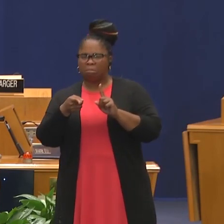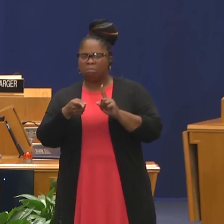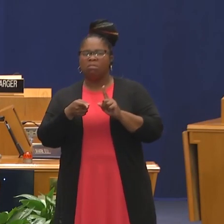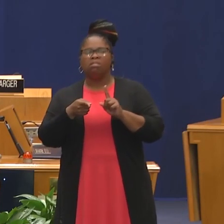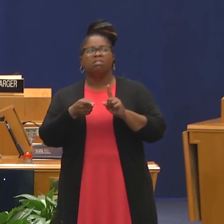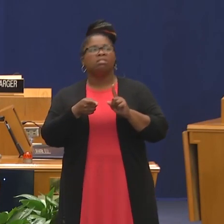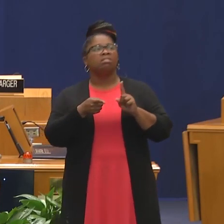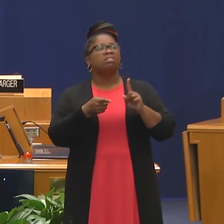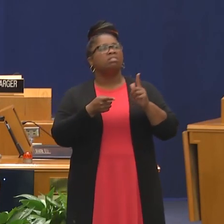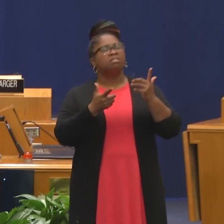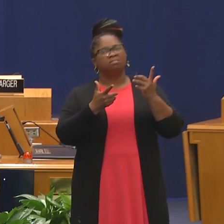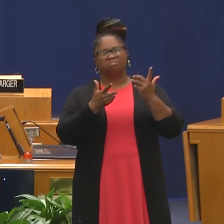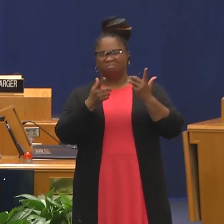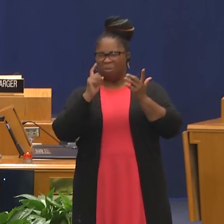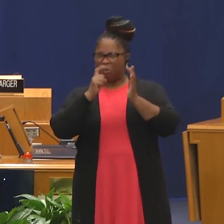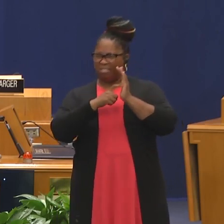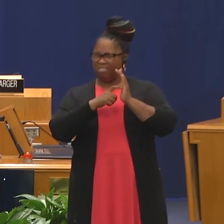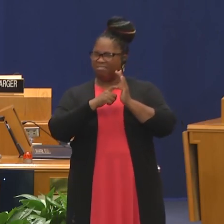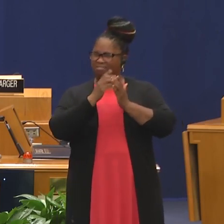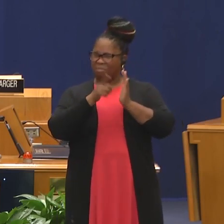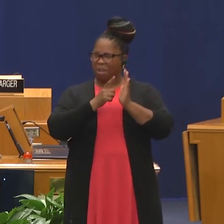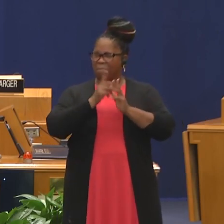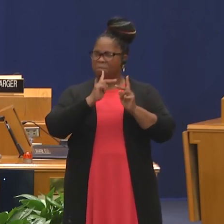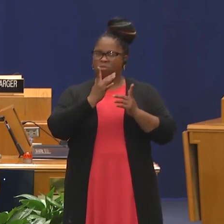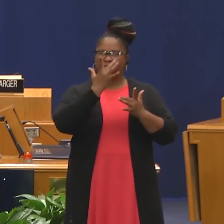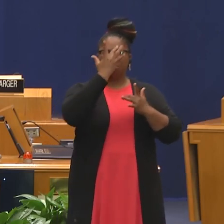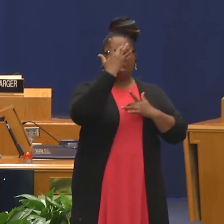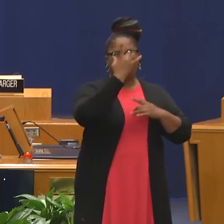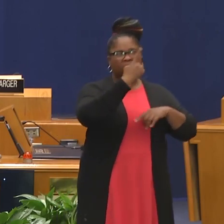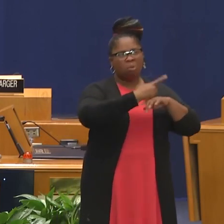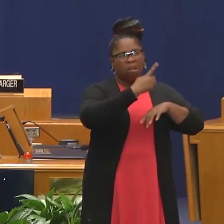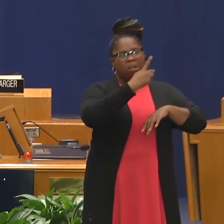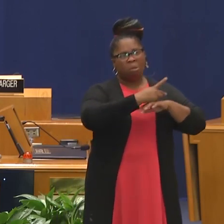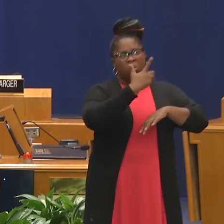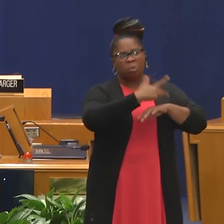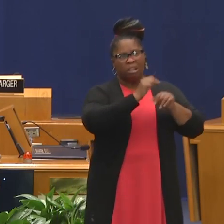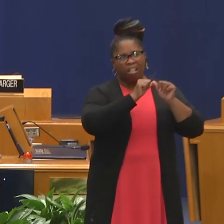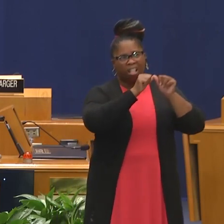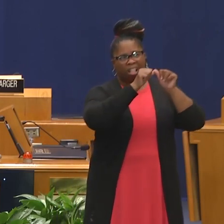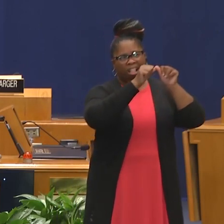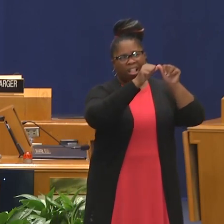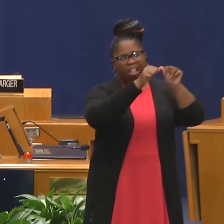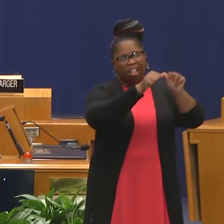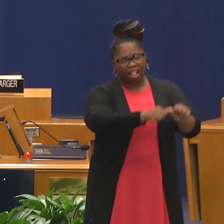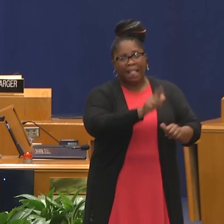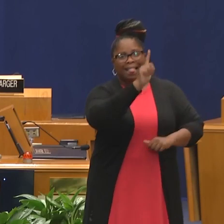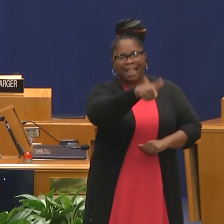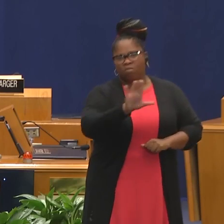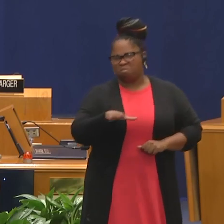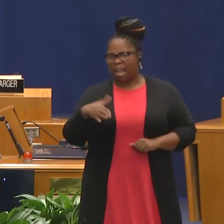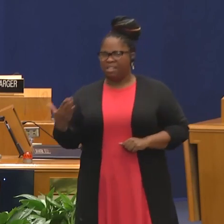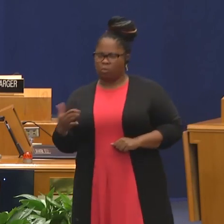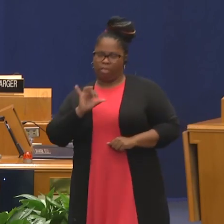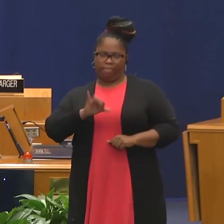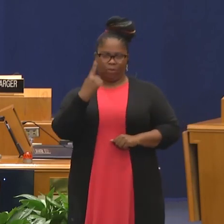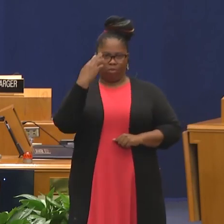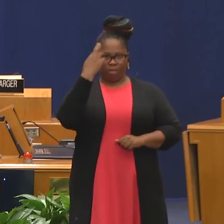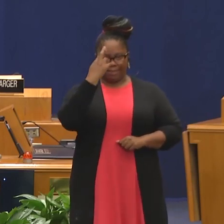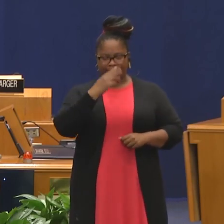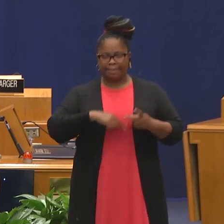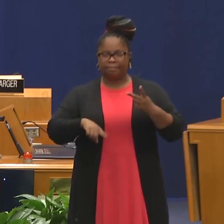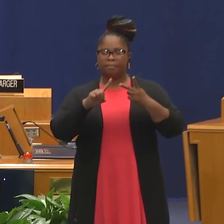because oftentimes people are ill for a few days before they pass away. So I think that's one issue. I think the second issue